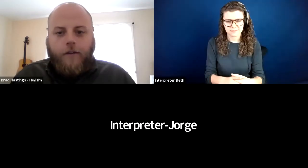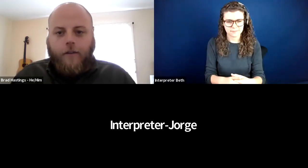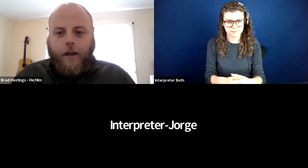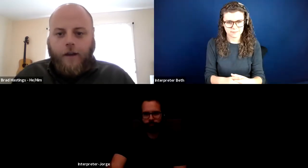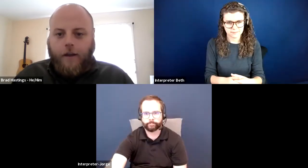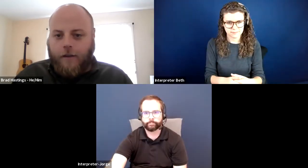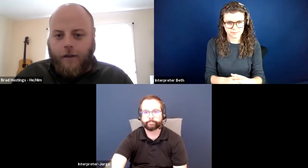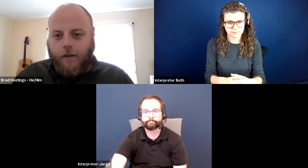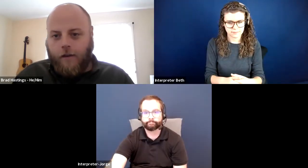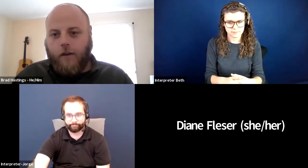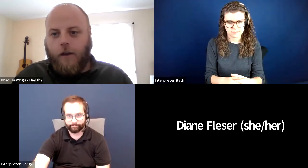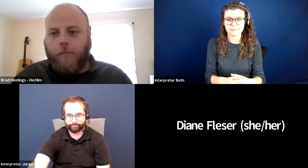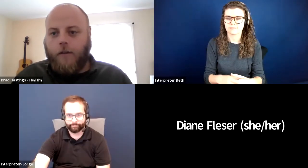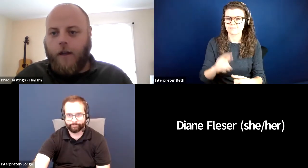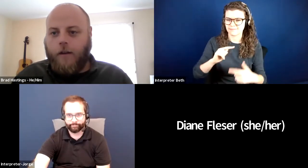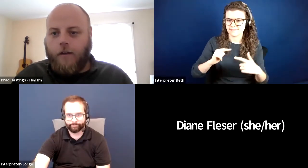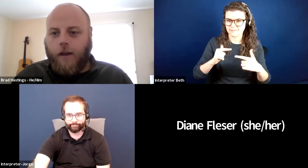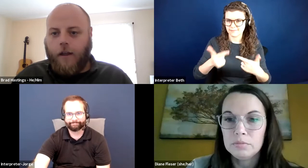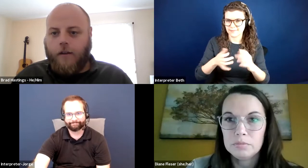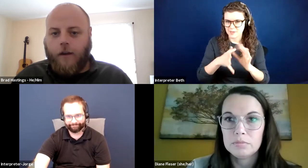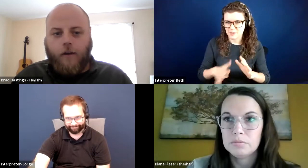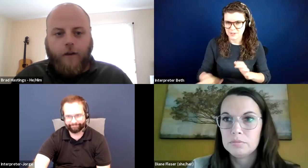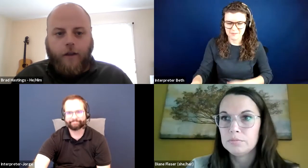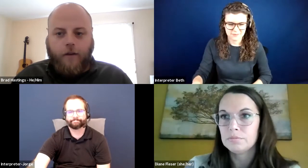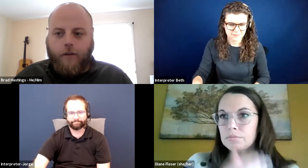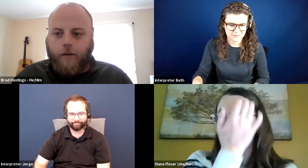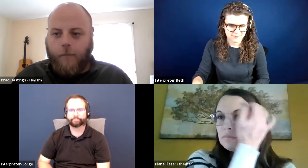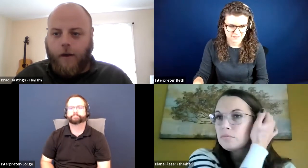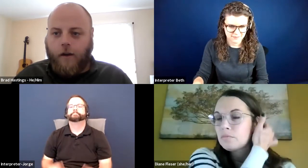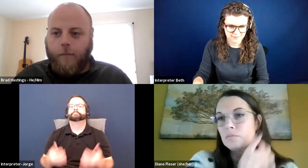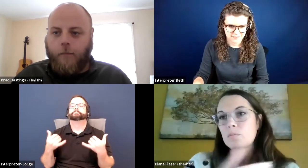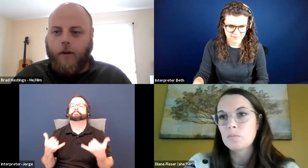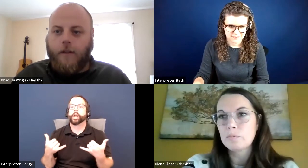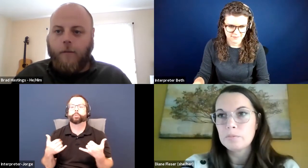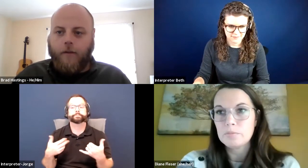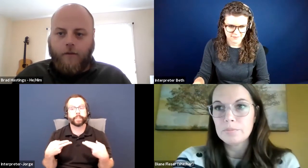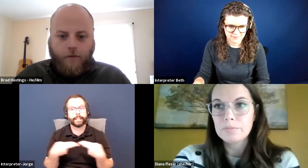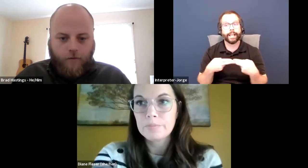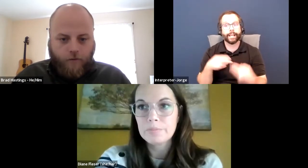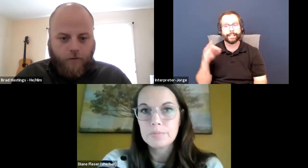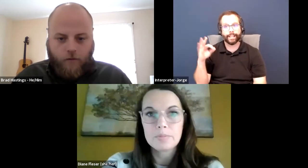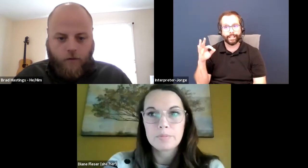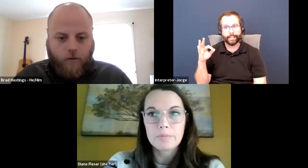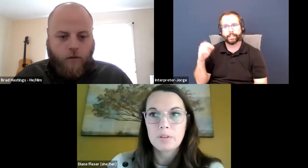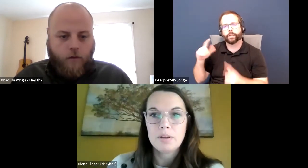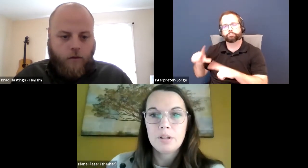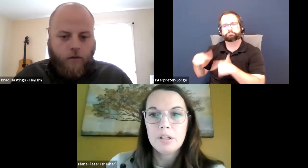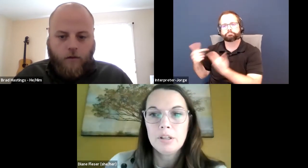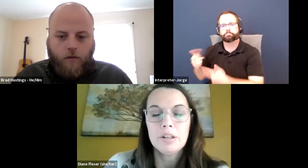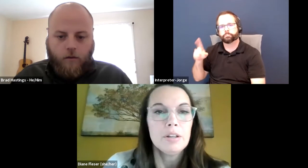Moving on to slide 19, and I'm going to let Diane take over here to talk about a couple more examples.